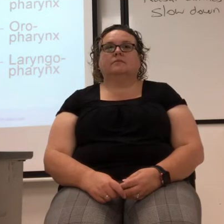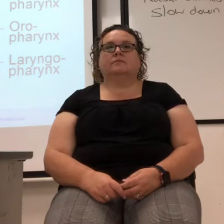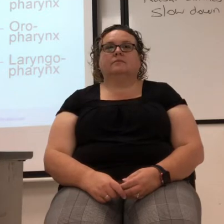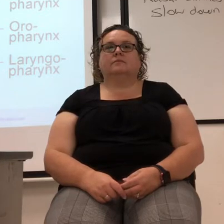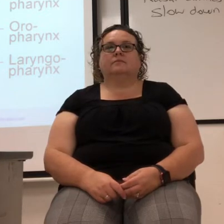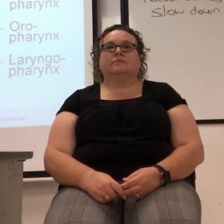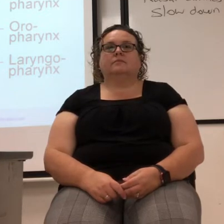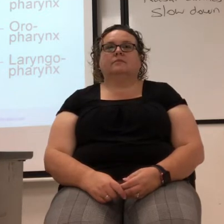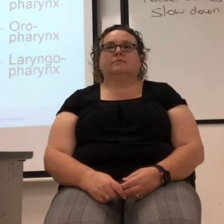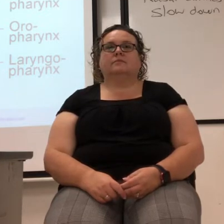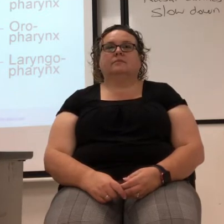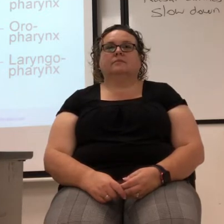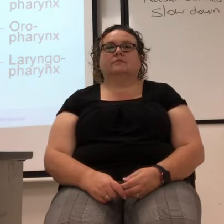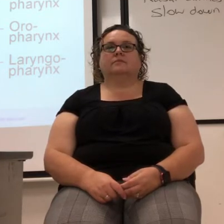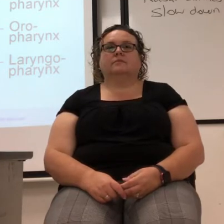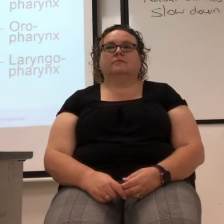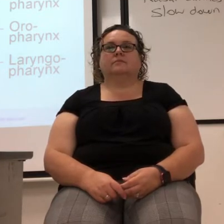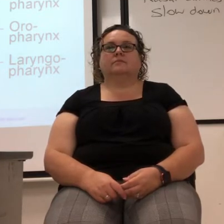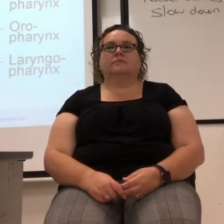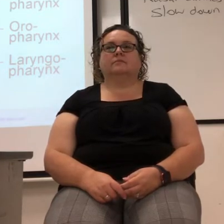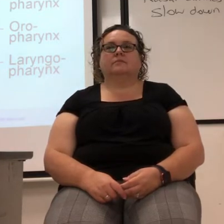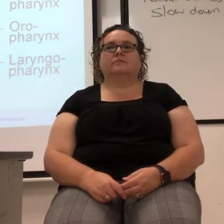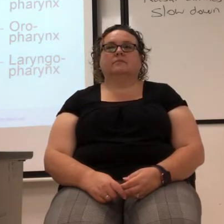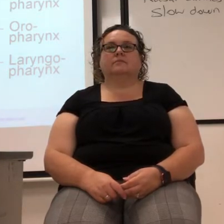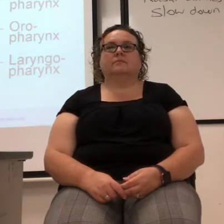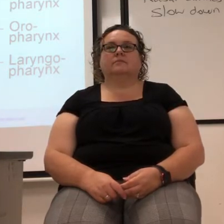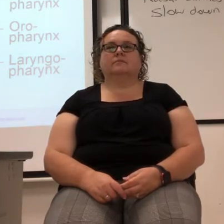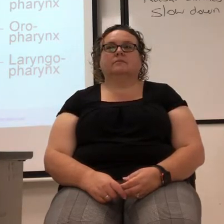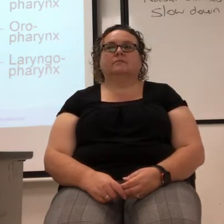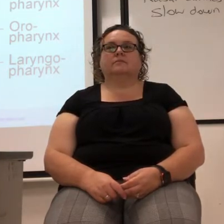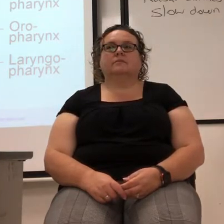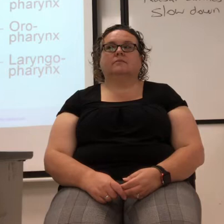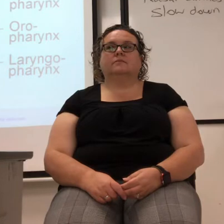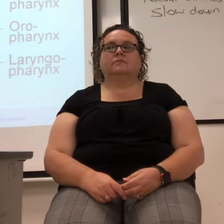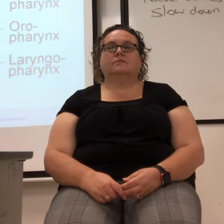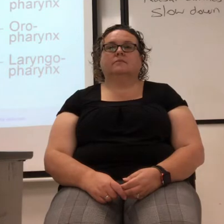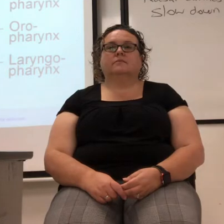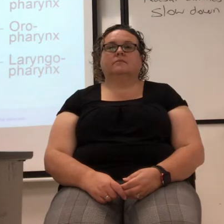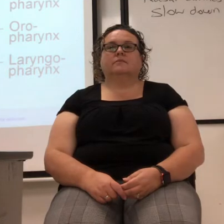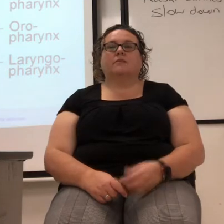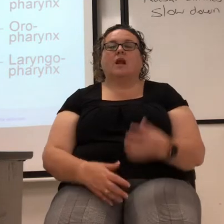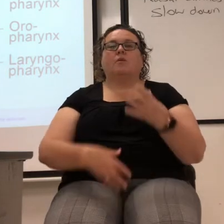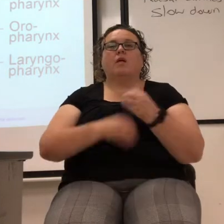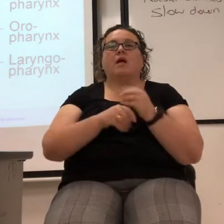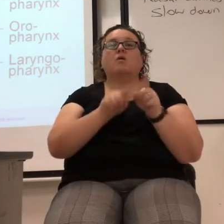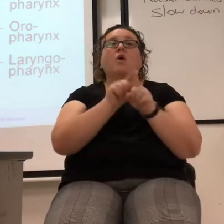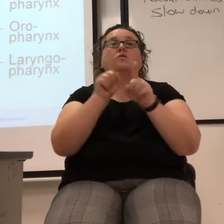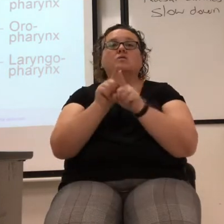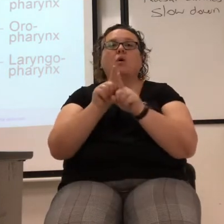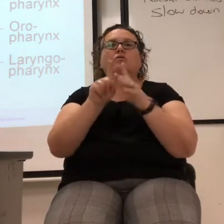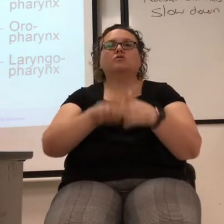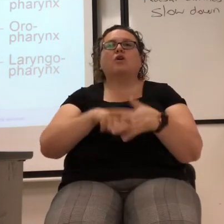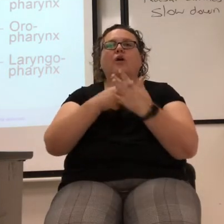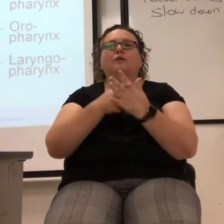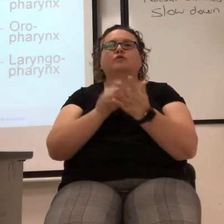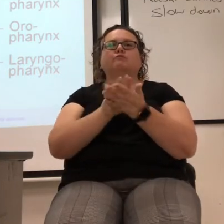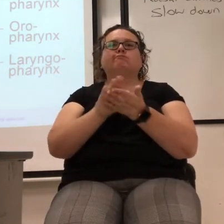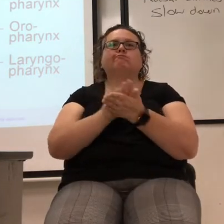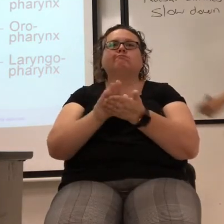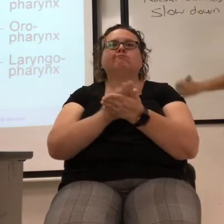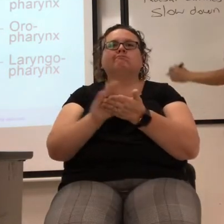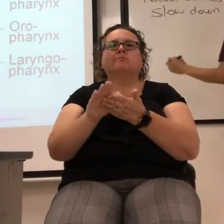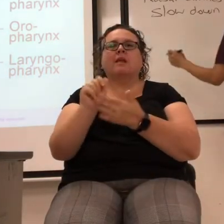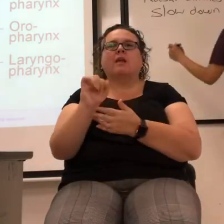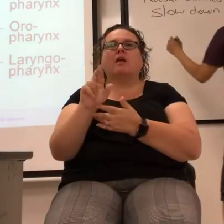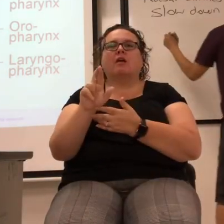Warm. Humidify air. And I'll add on, you're starting to cleanse the air of impurities like dust particles.